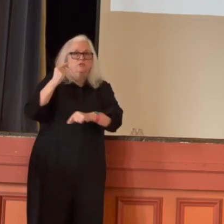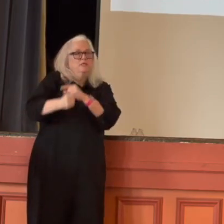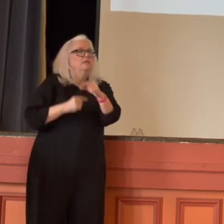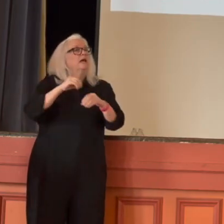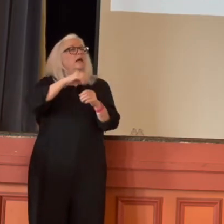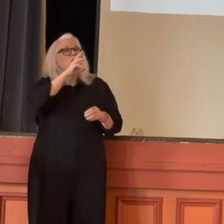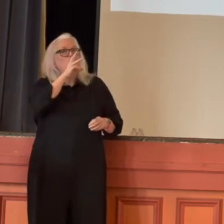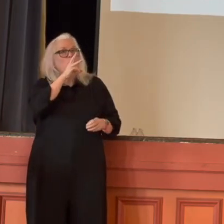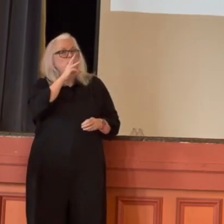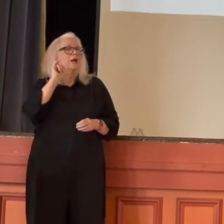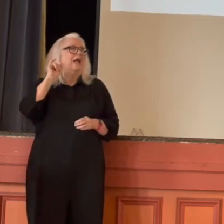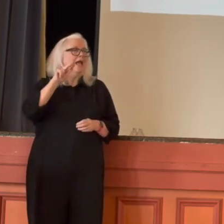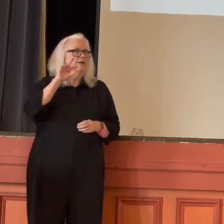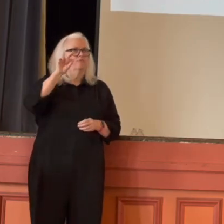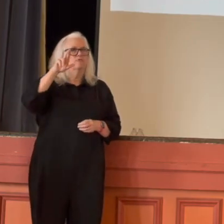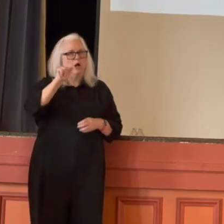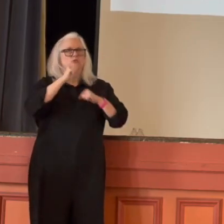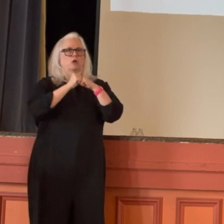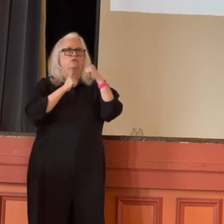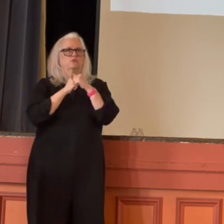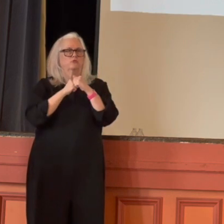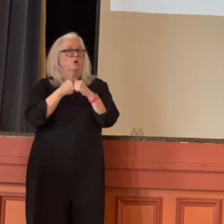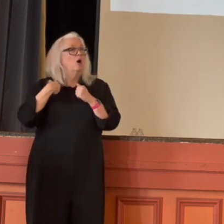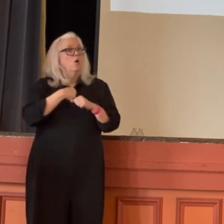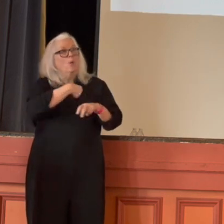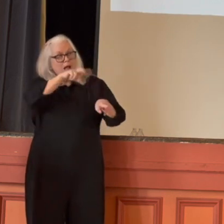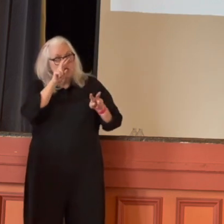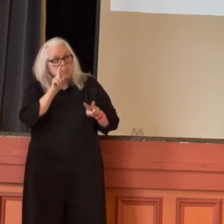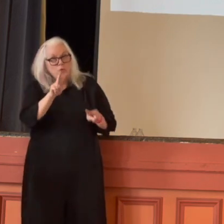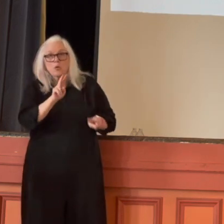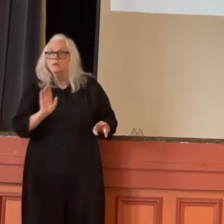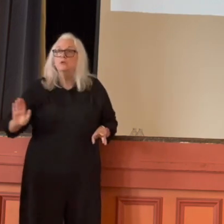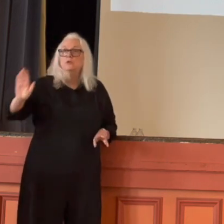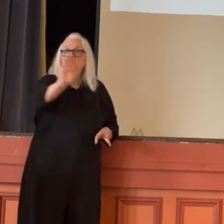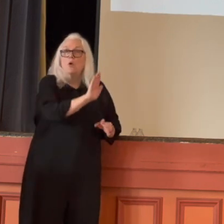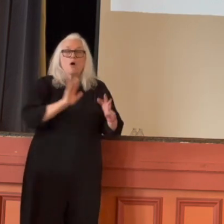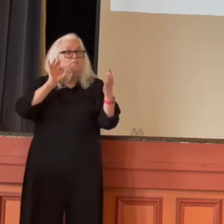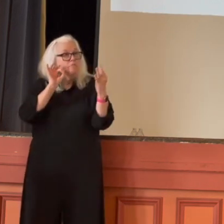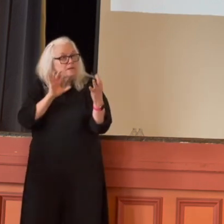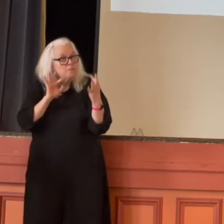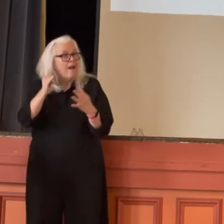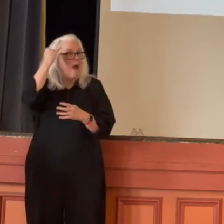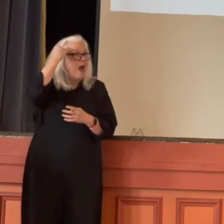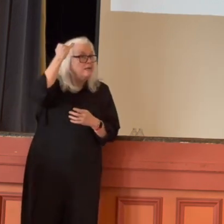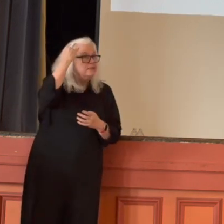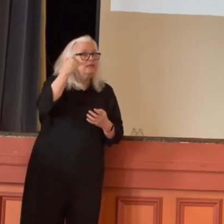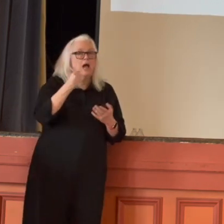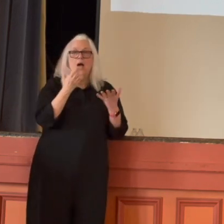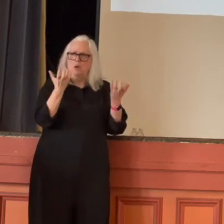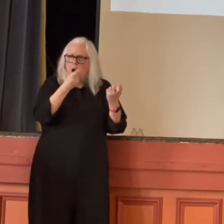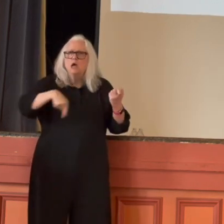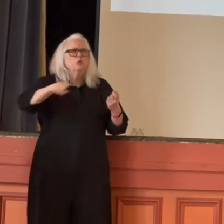infrastructure. So we look forward to your input, your ideas, and we encourage you to spread the word to your